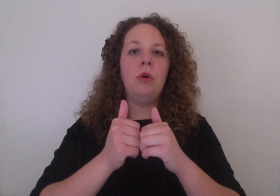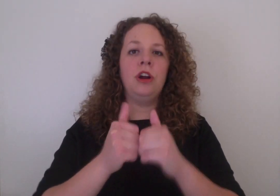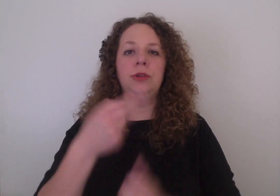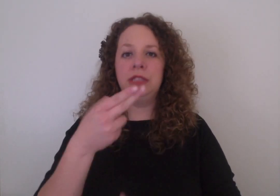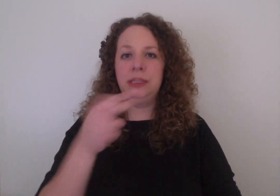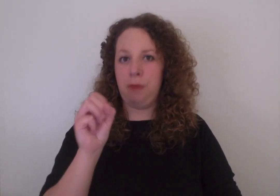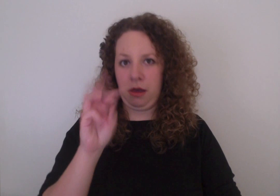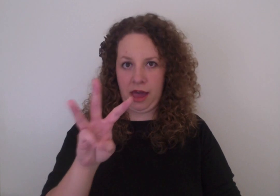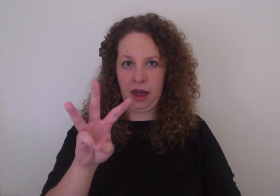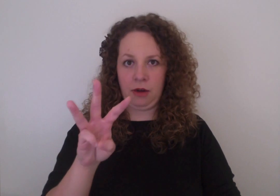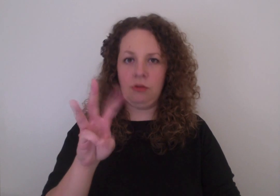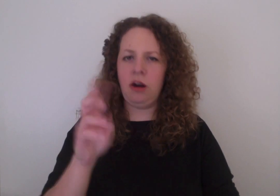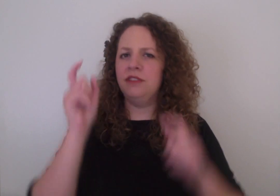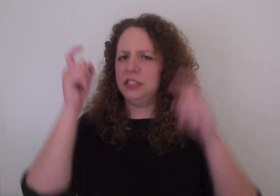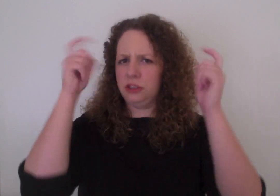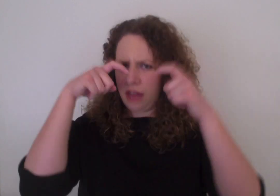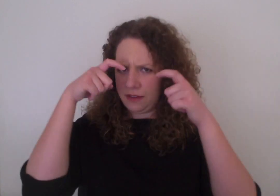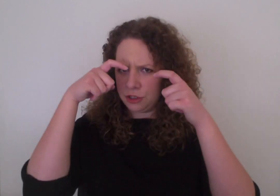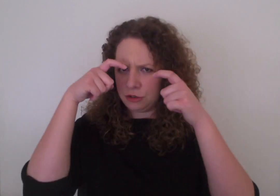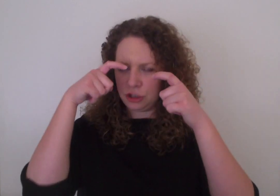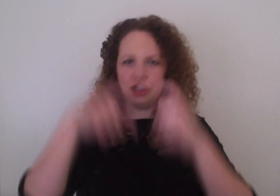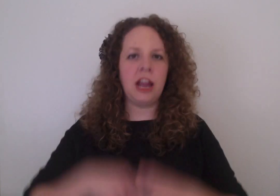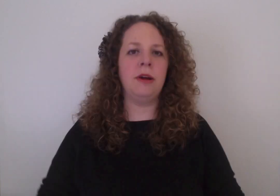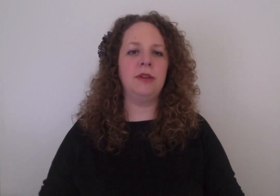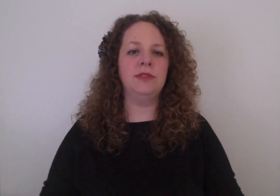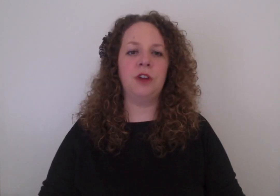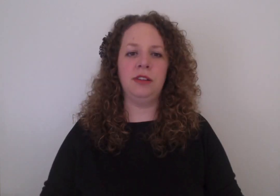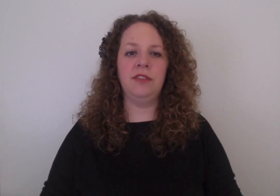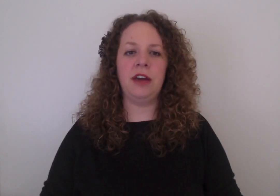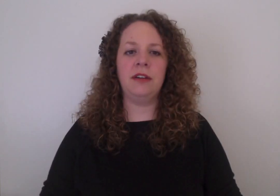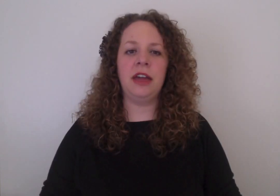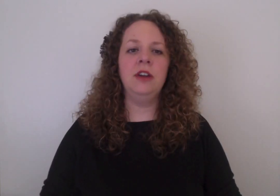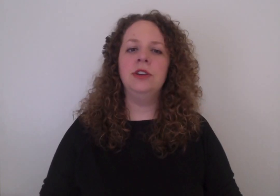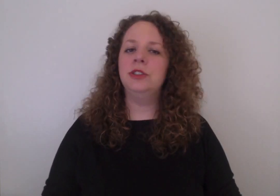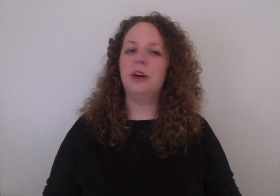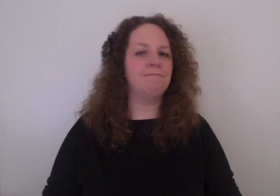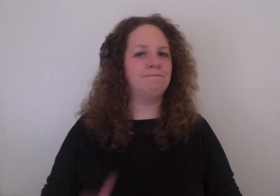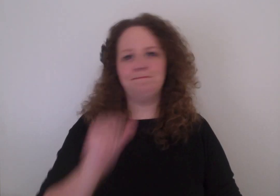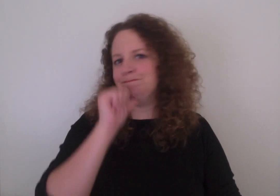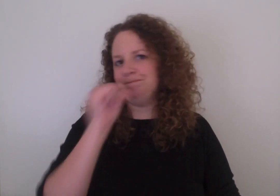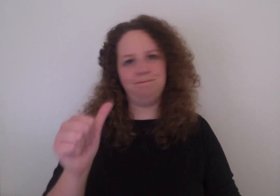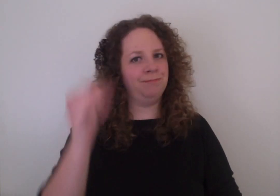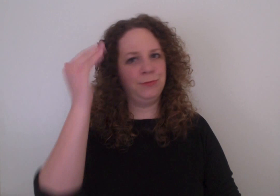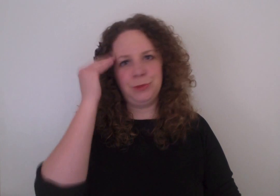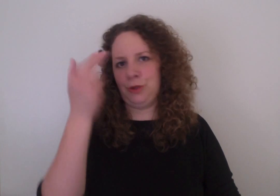you can spell how. Obviously you'll have the scrunched eyebrows for all of that, okay? So,